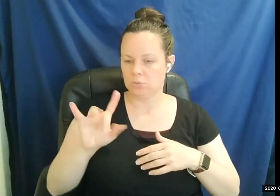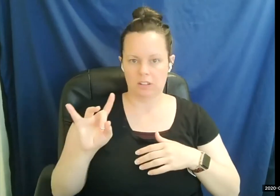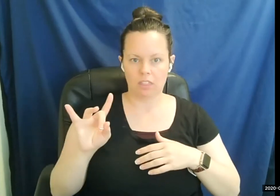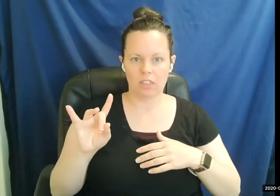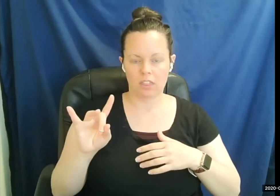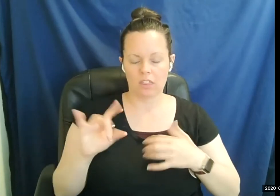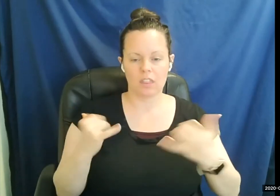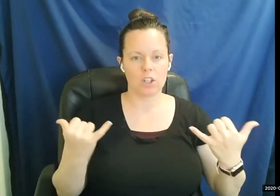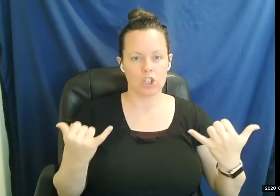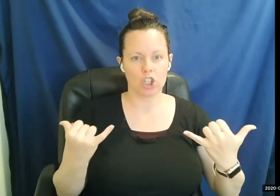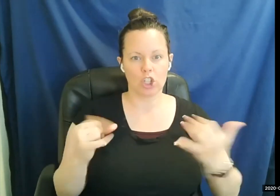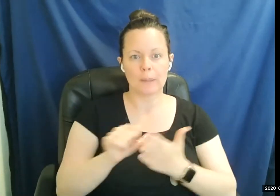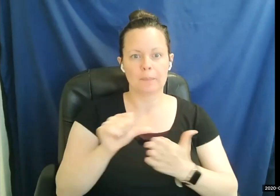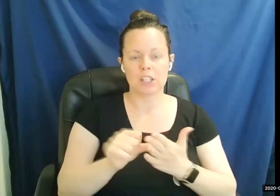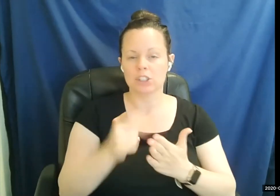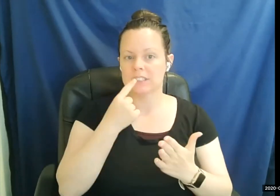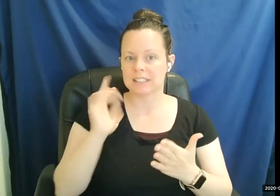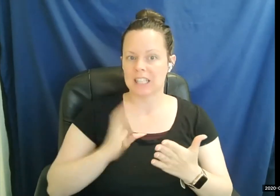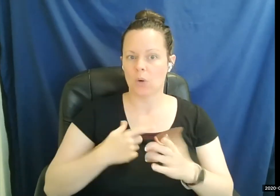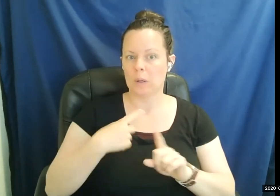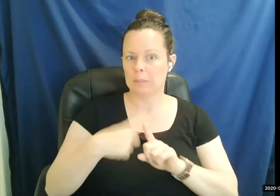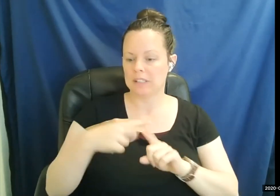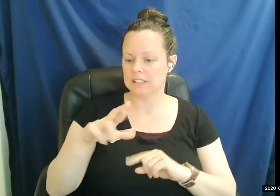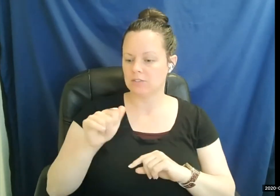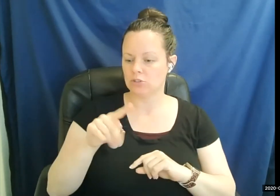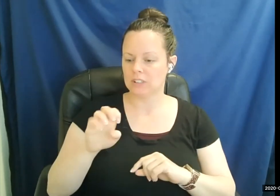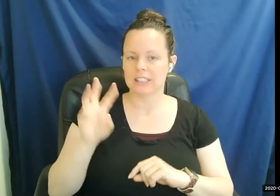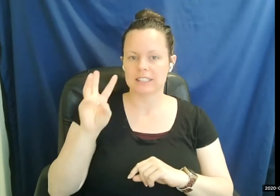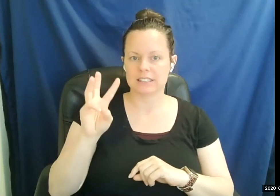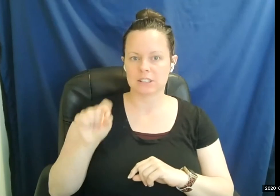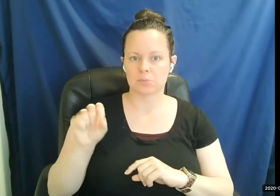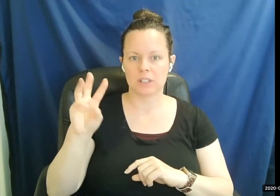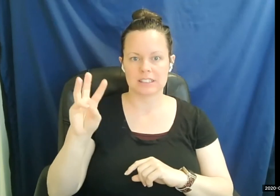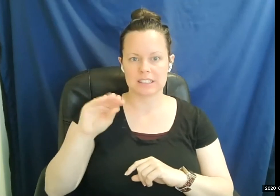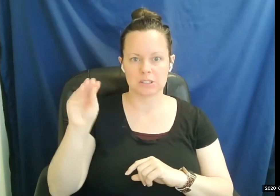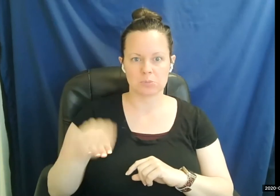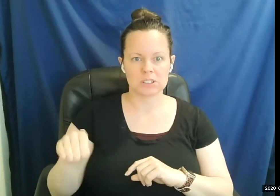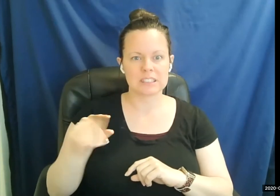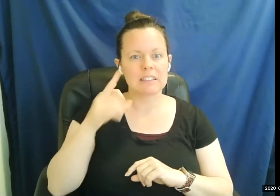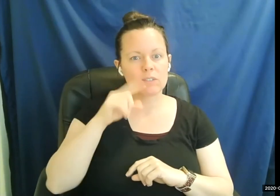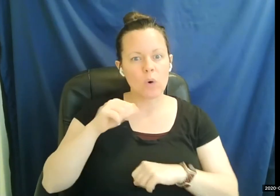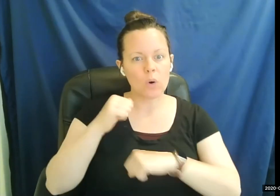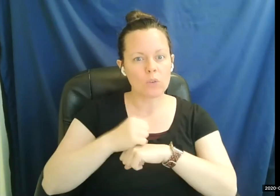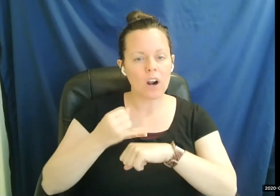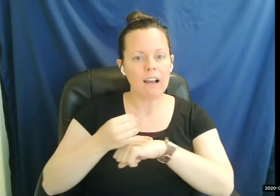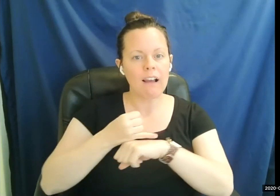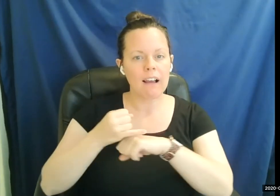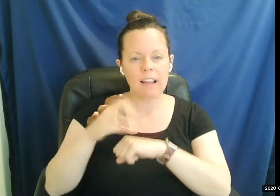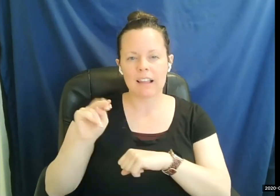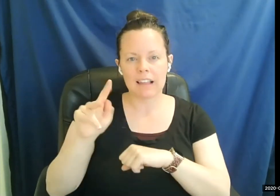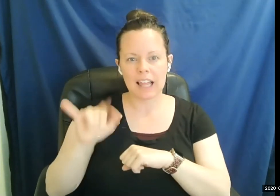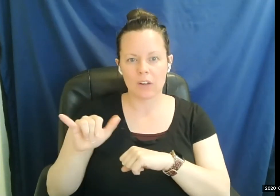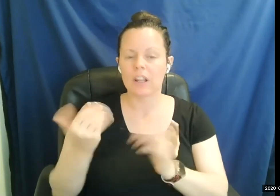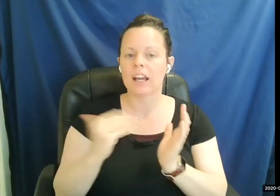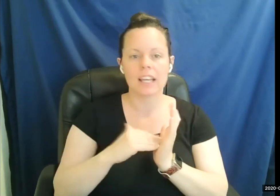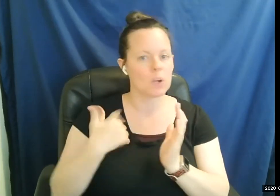current page, it says our positivity rate is 6.6% for Rock Island County. And again, we don't calculate